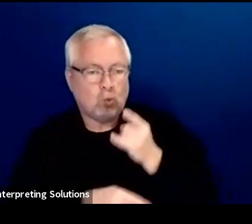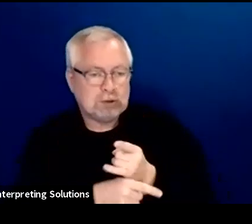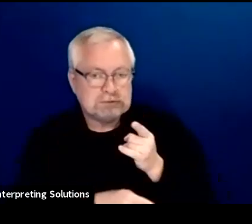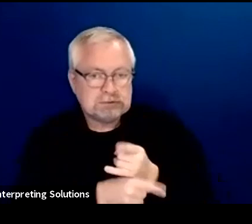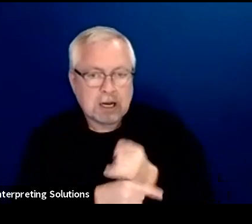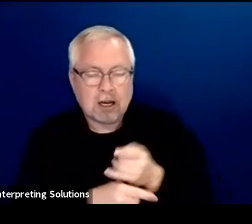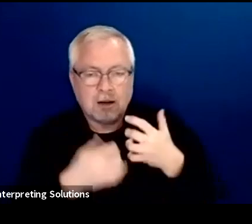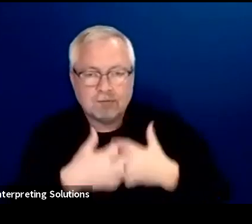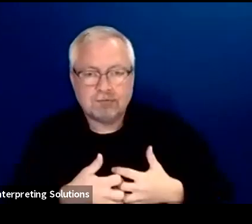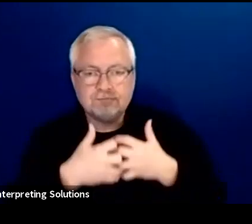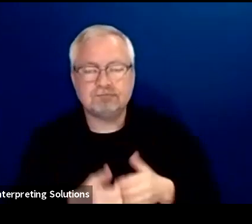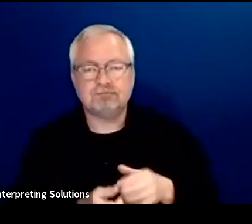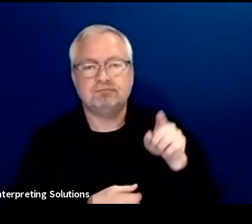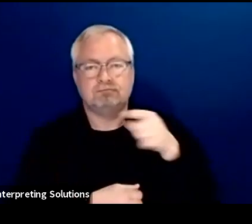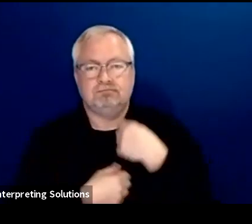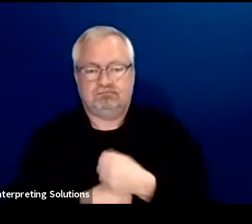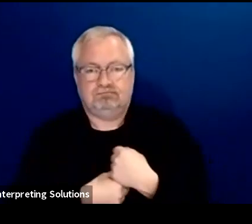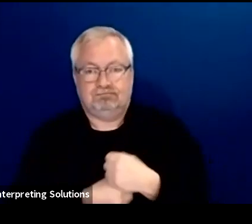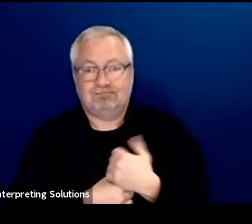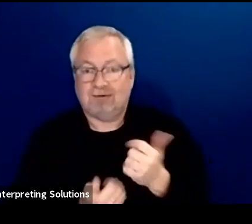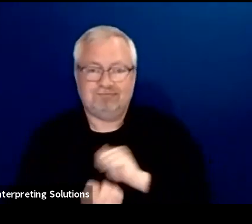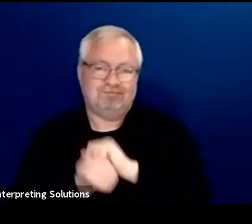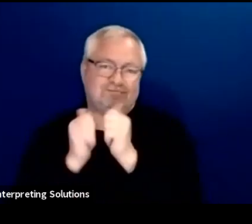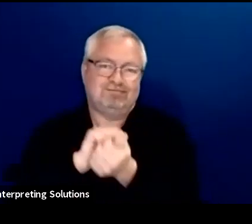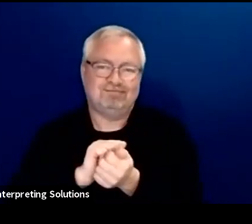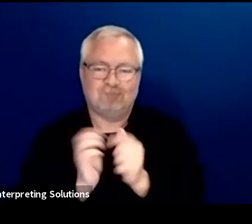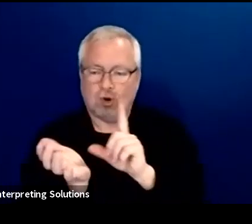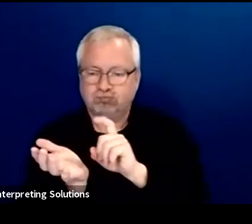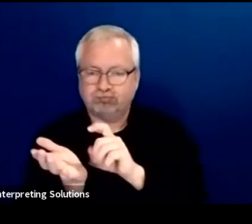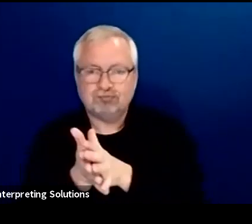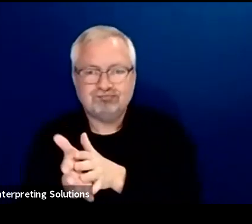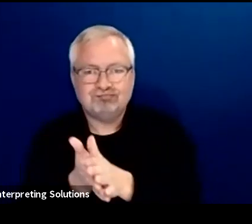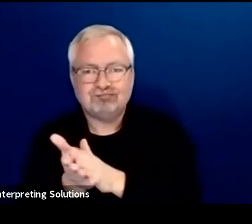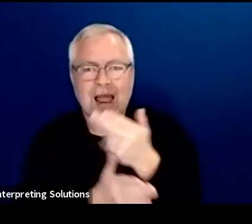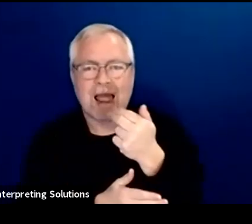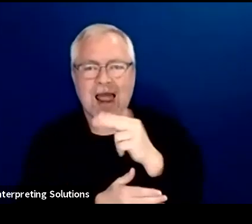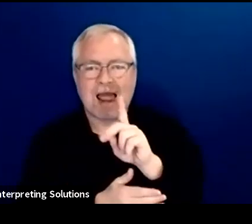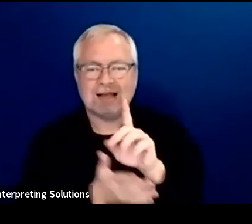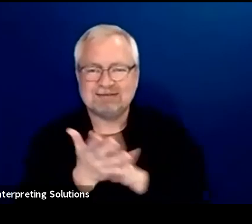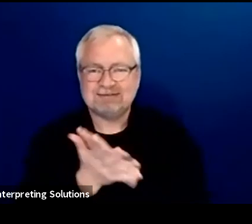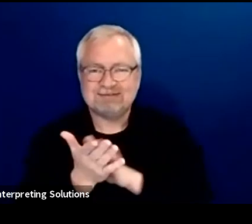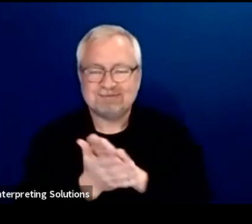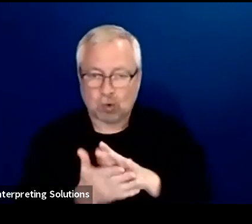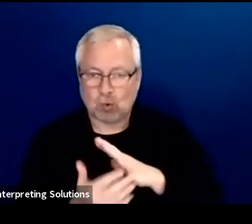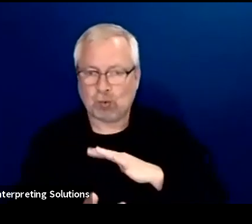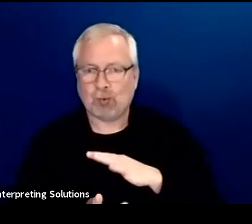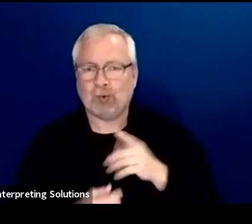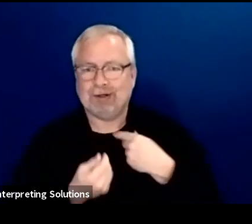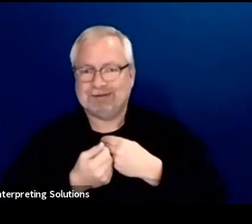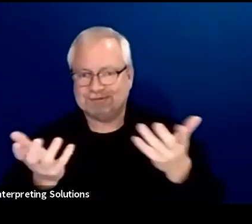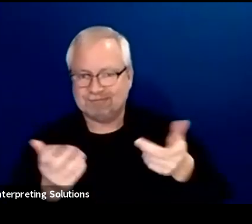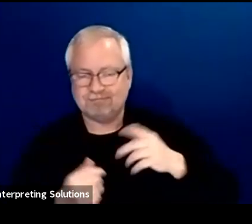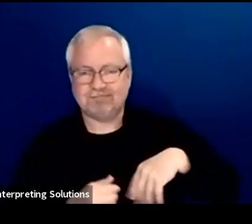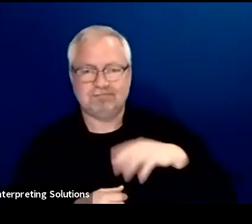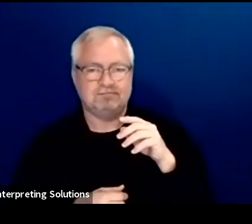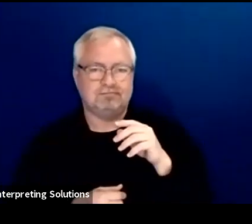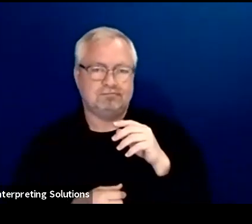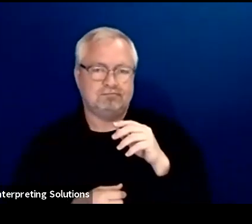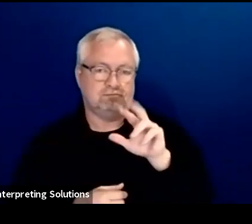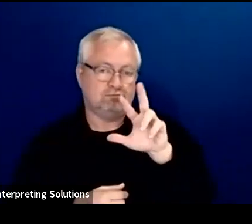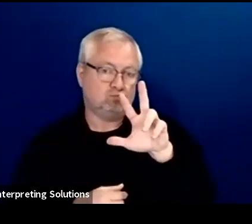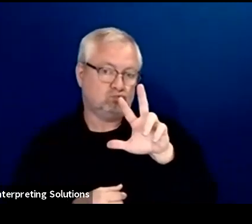They produced 35,000 gallons of hand sanitizer this month by rejiggering their production lines. And they've launched a campaign